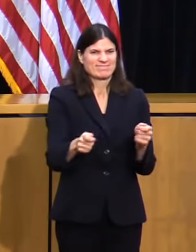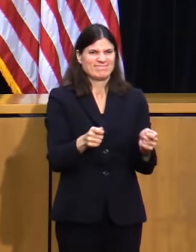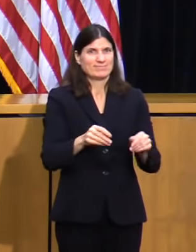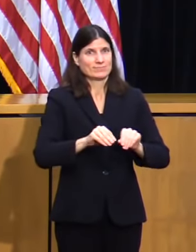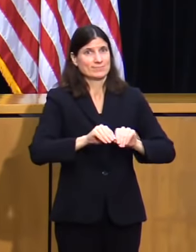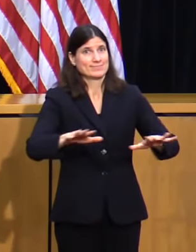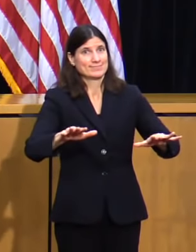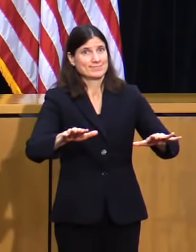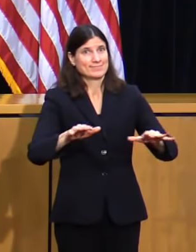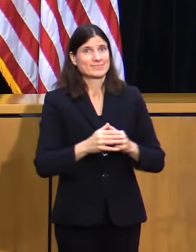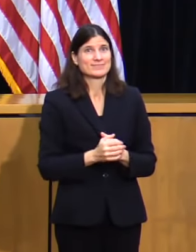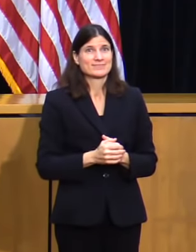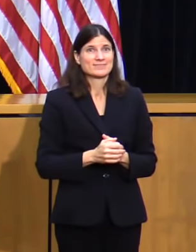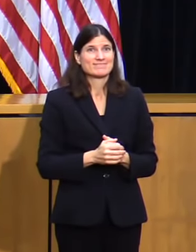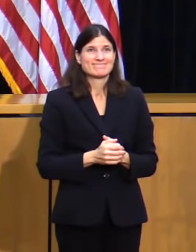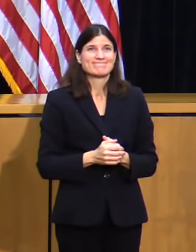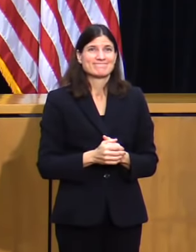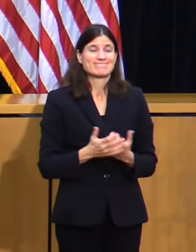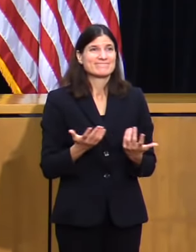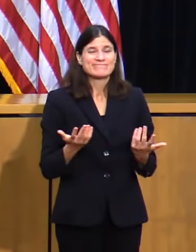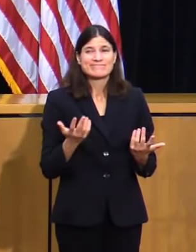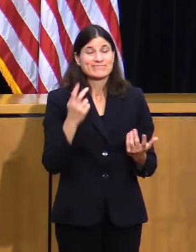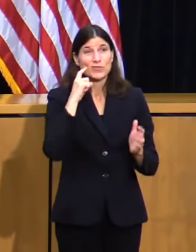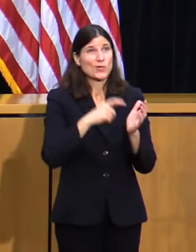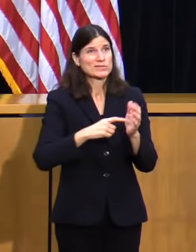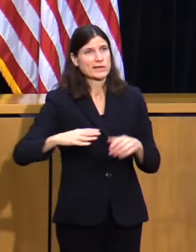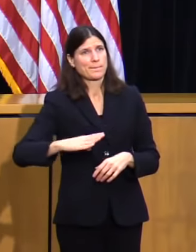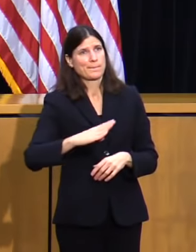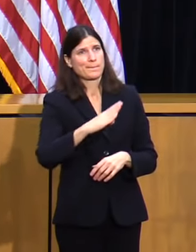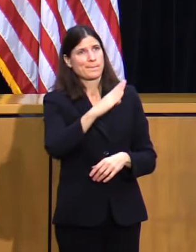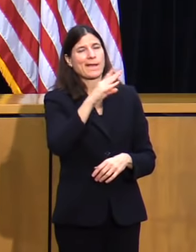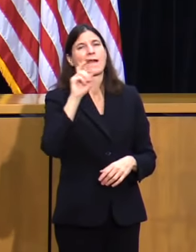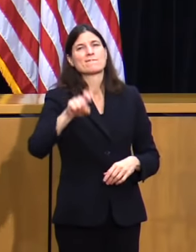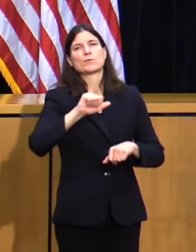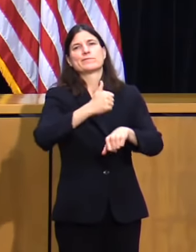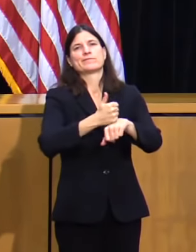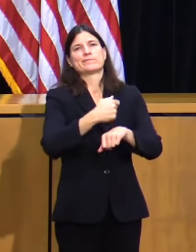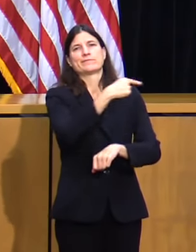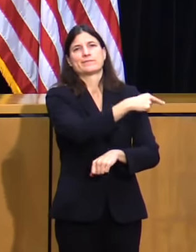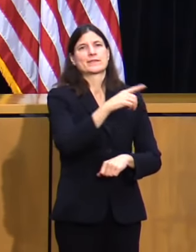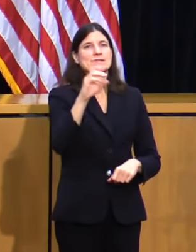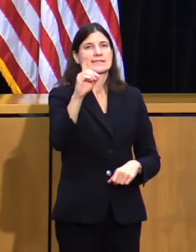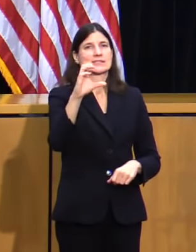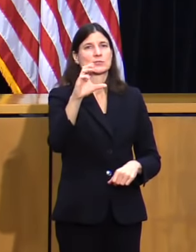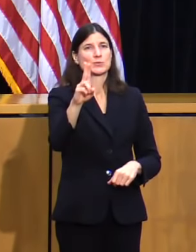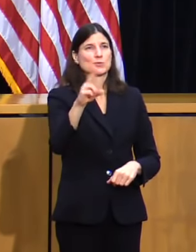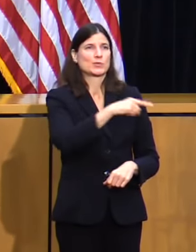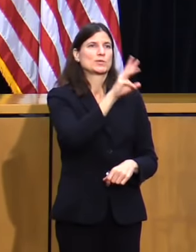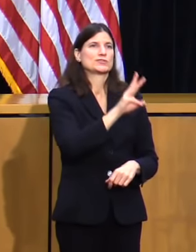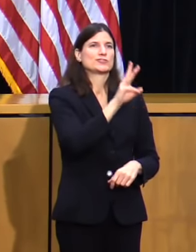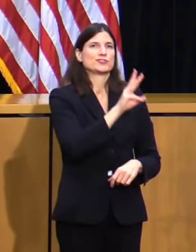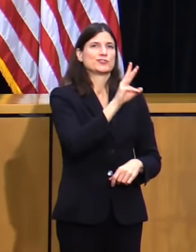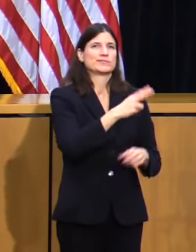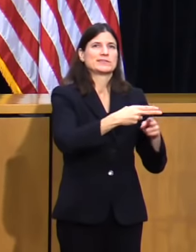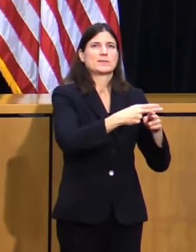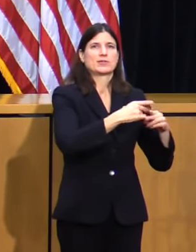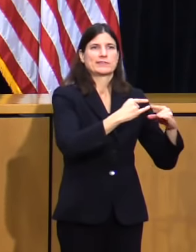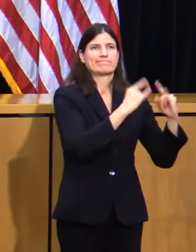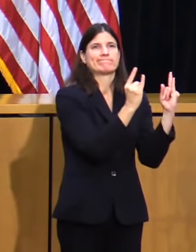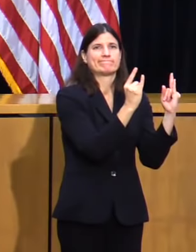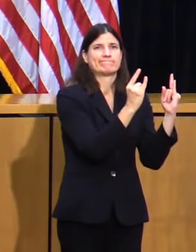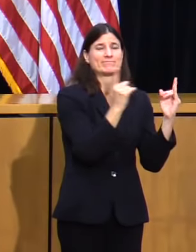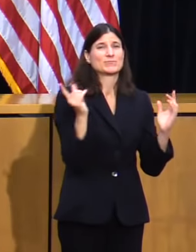do. So my plea to you is on behalf of the healthcare workers around the state who ultimately